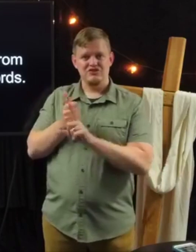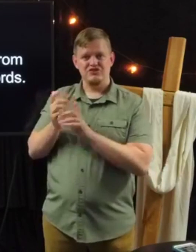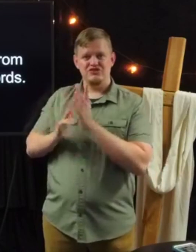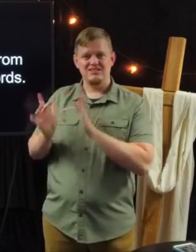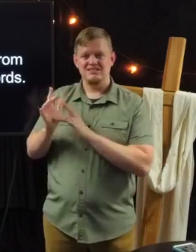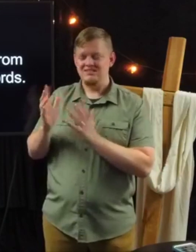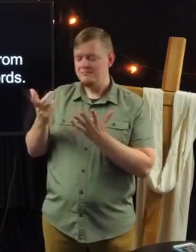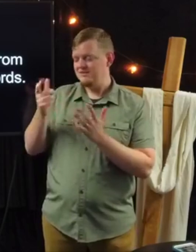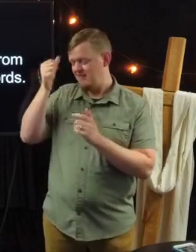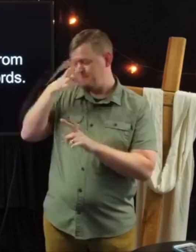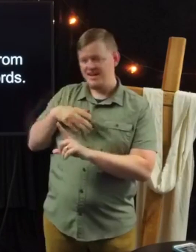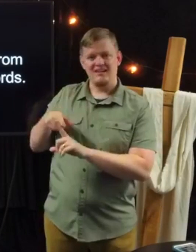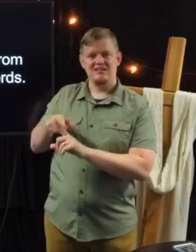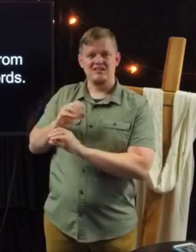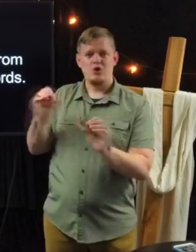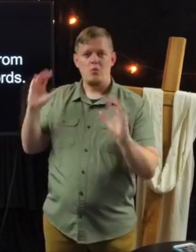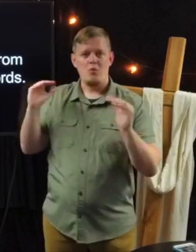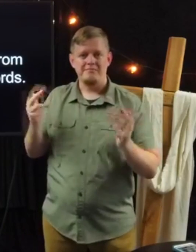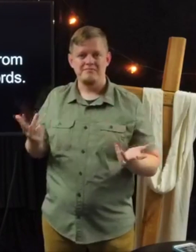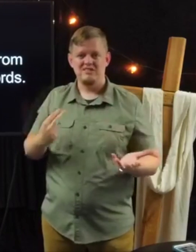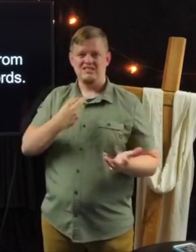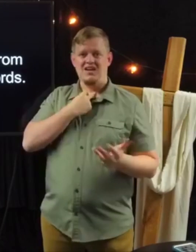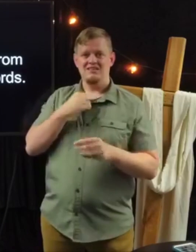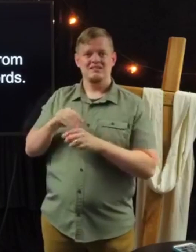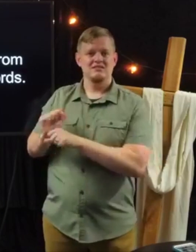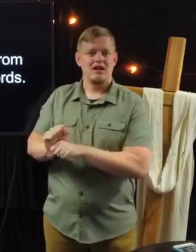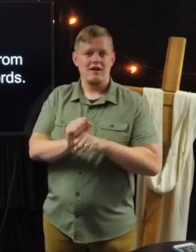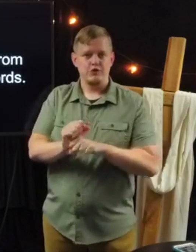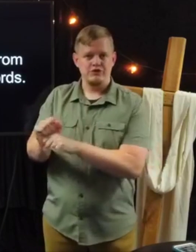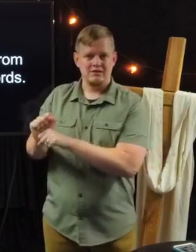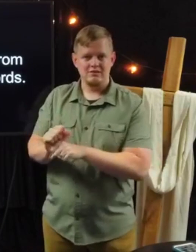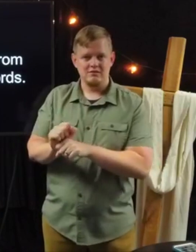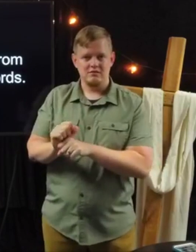The hopeless case. This man was a hopeless case. He had no hope. He was stuck in his slavery.